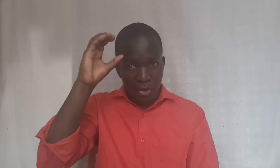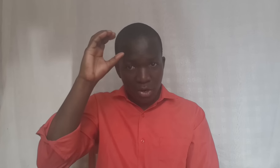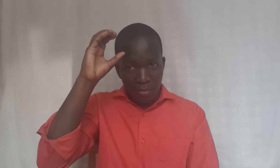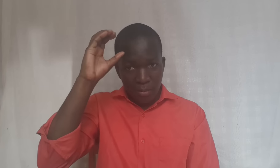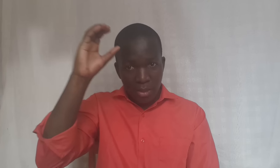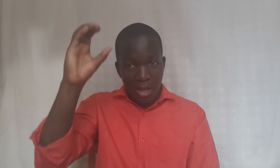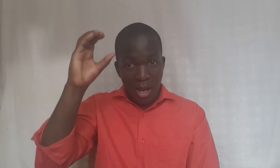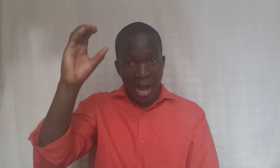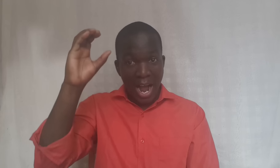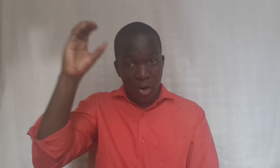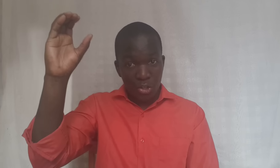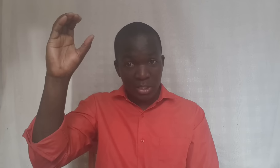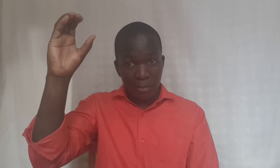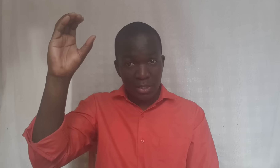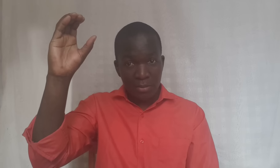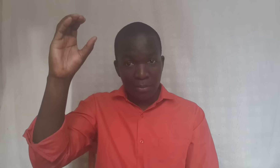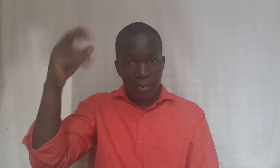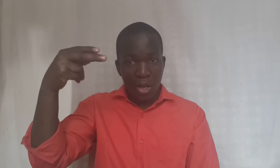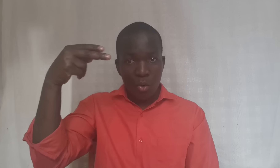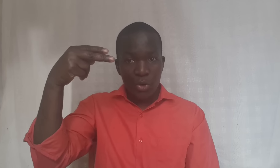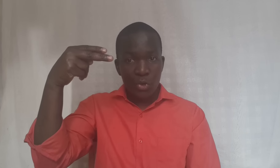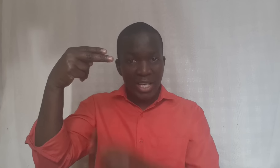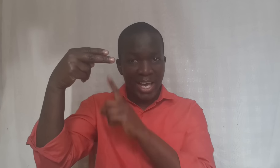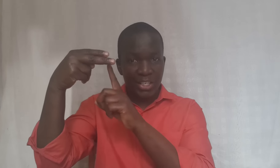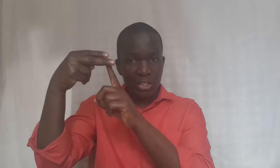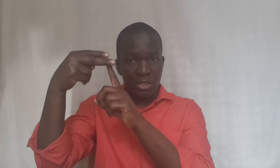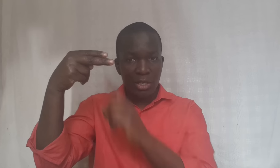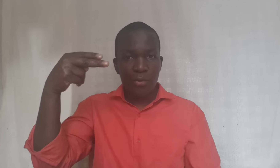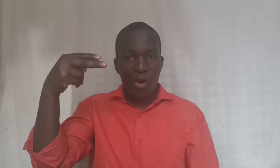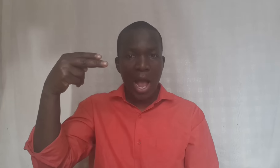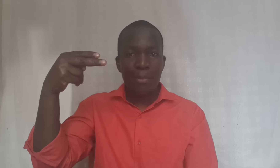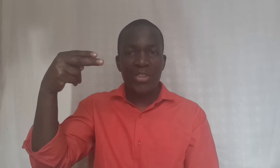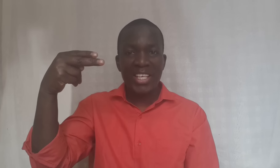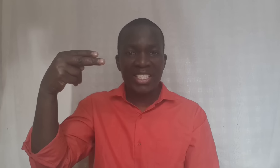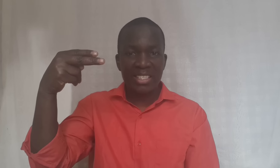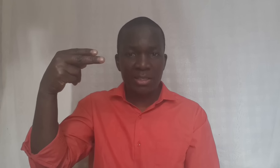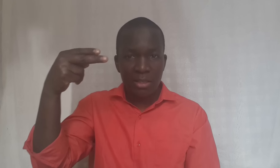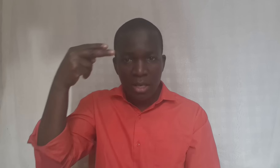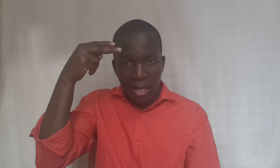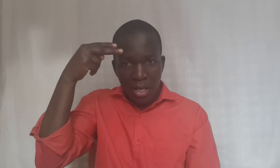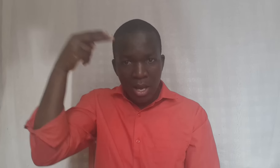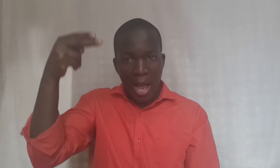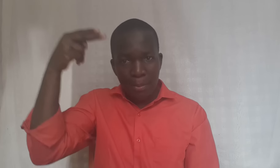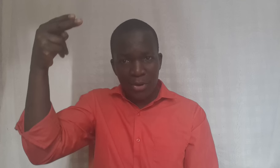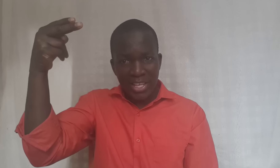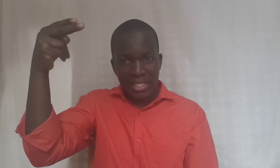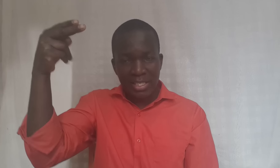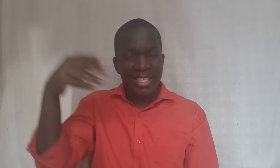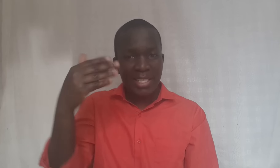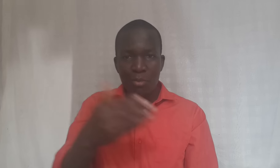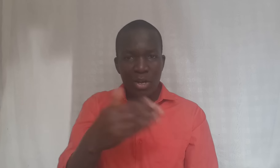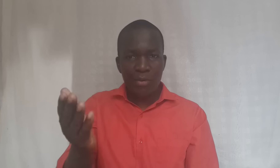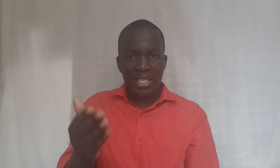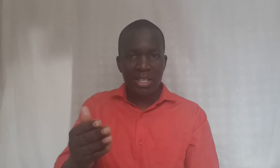go. A concept. We use H for hypothesis. Hypothesis. The same way of articulation.